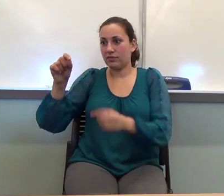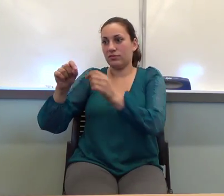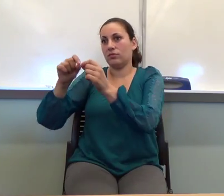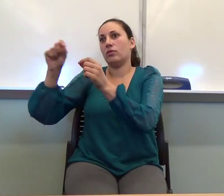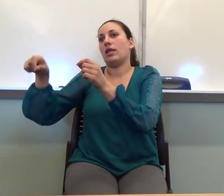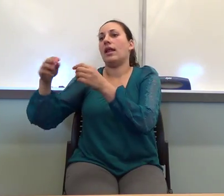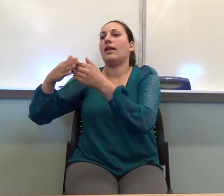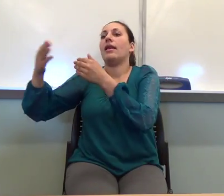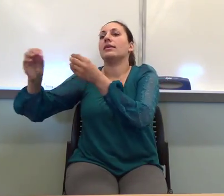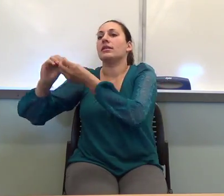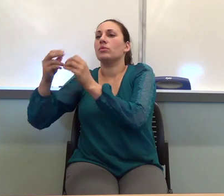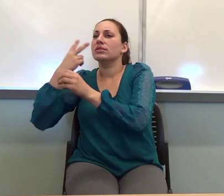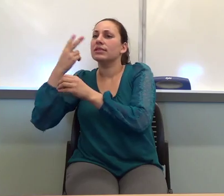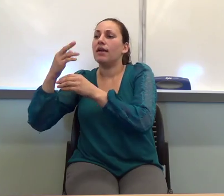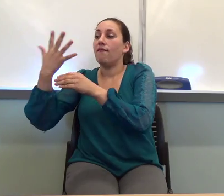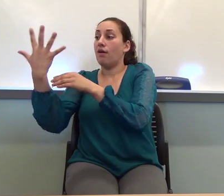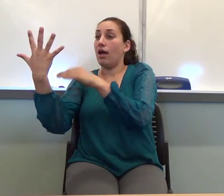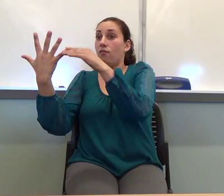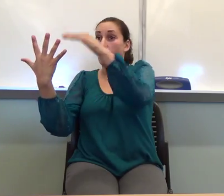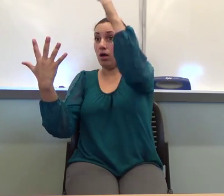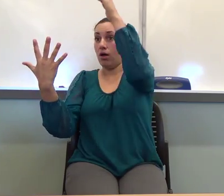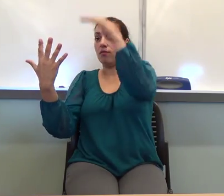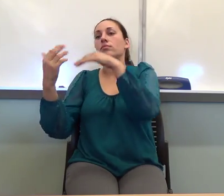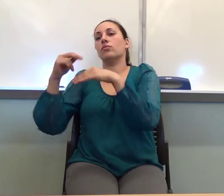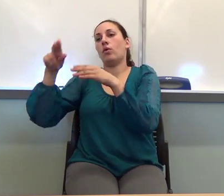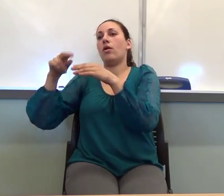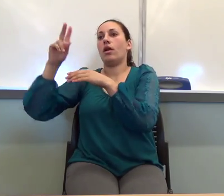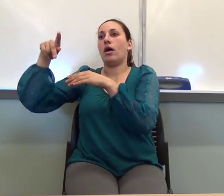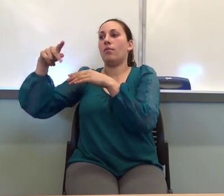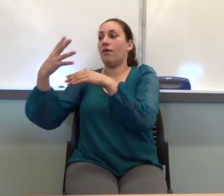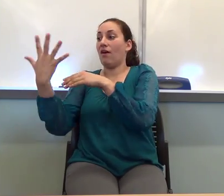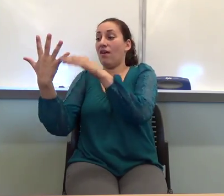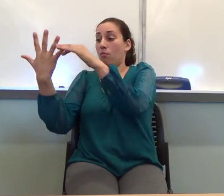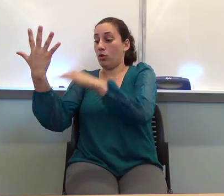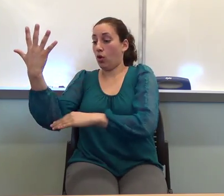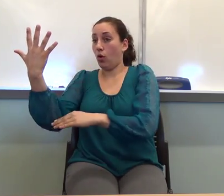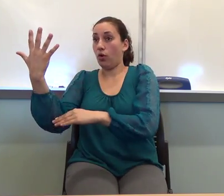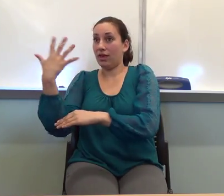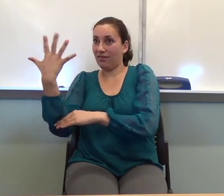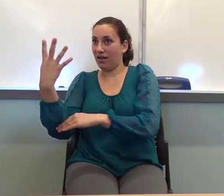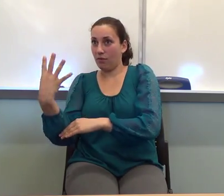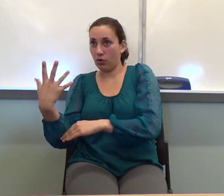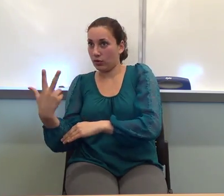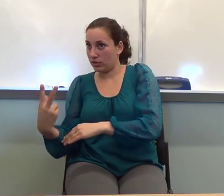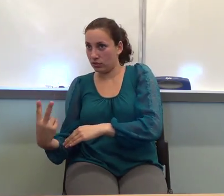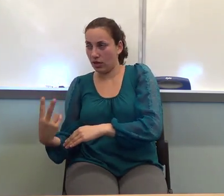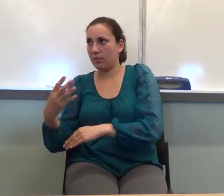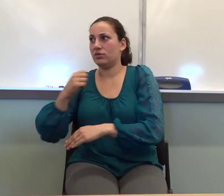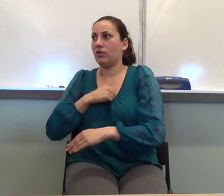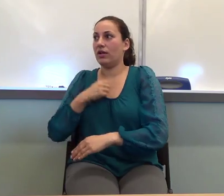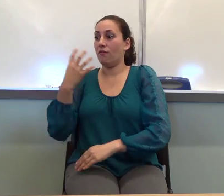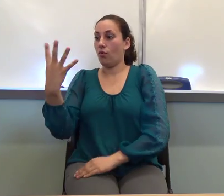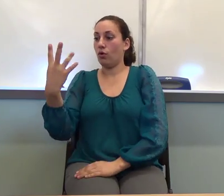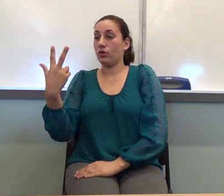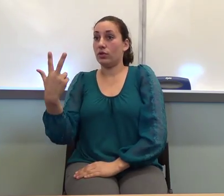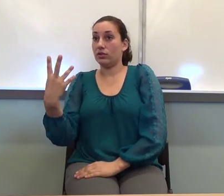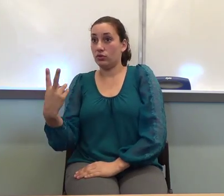position on your decimal division. Any others? Yes. 47. 47.